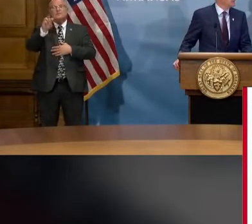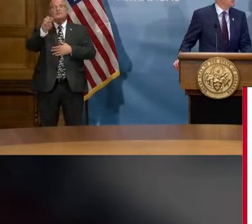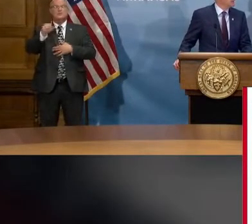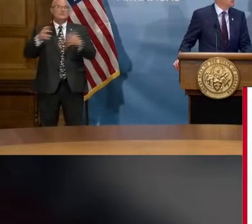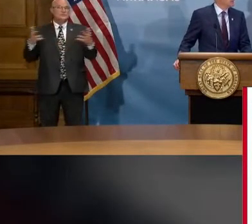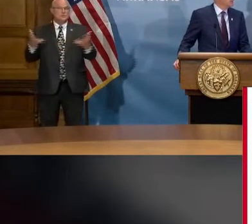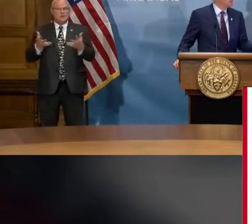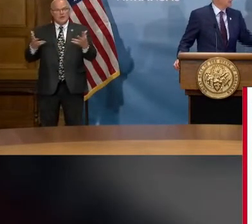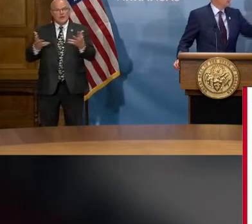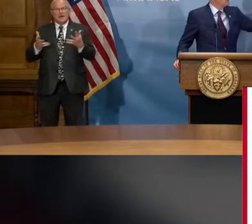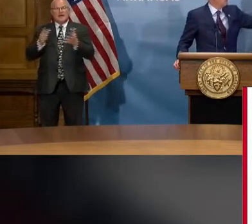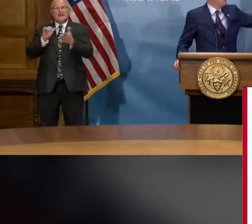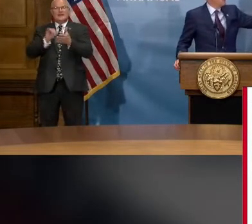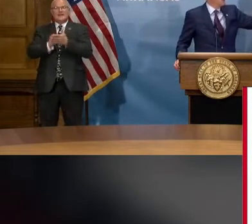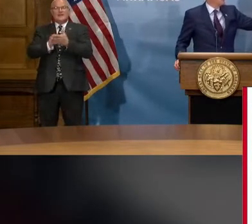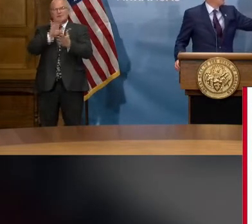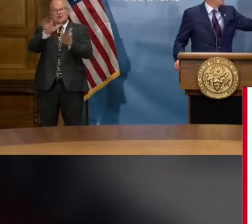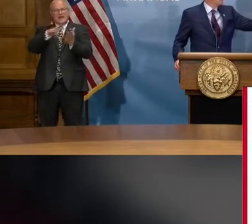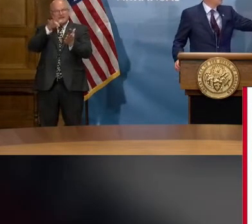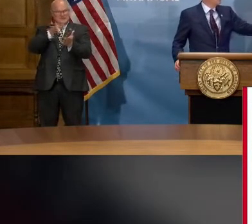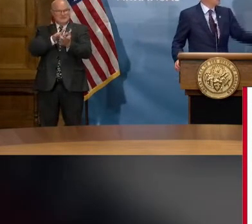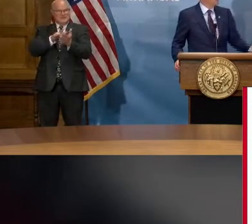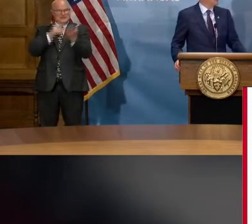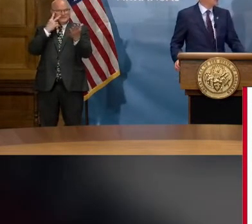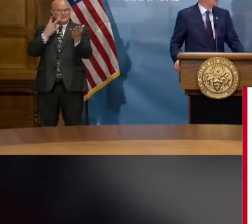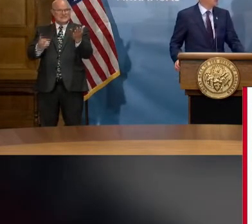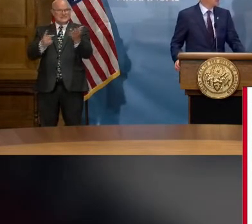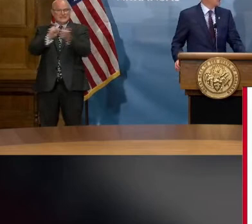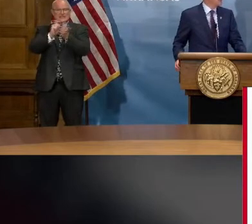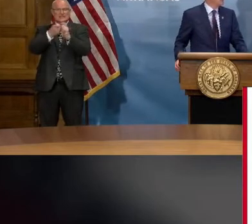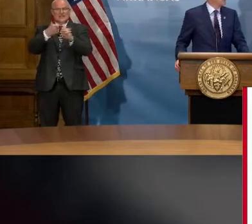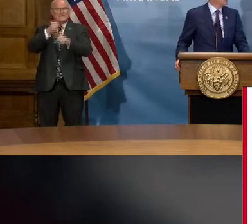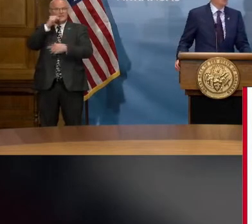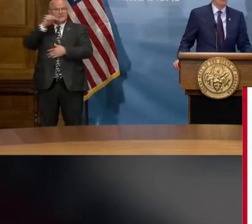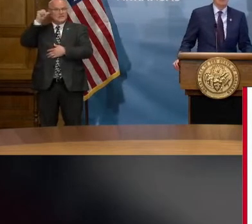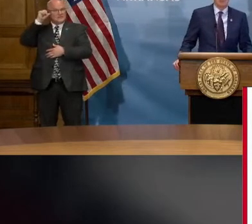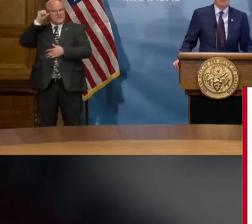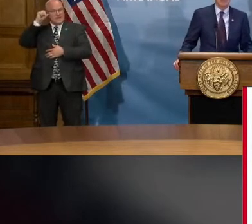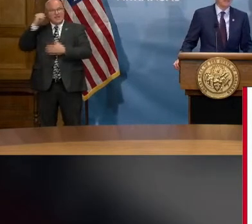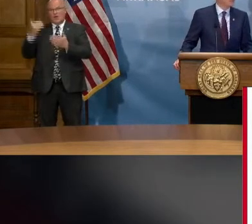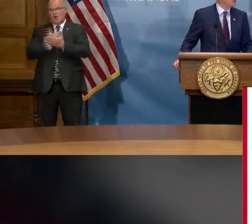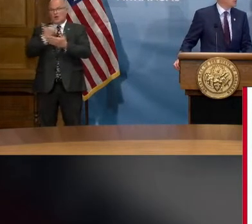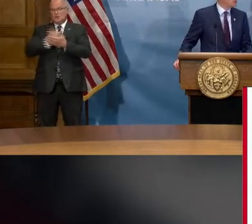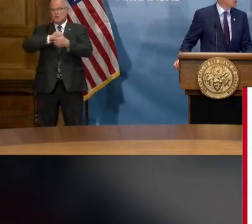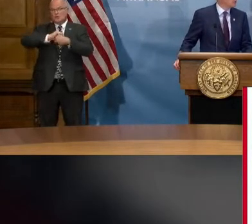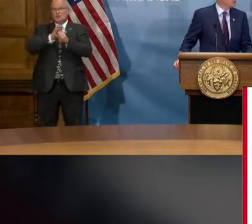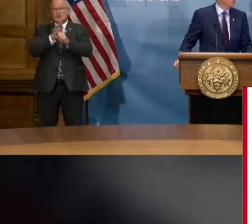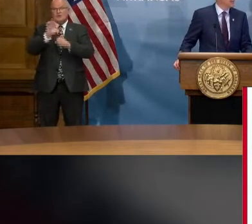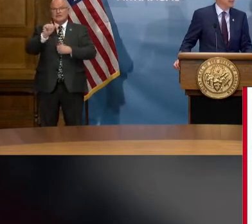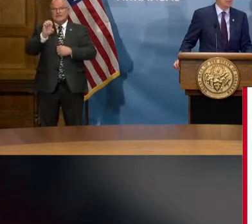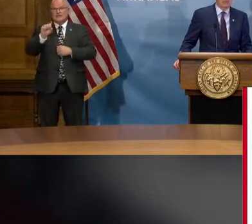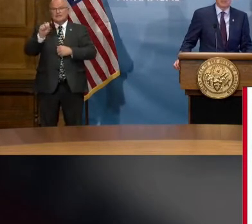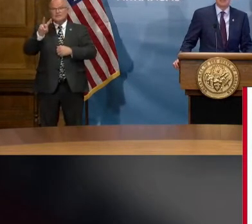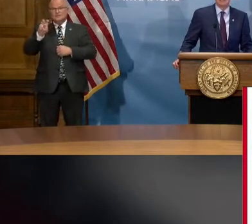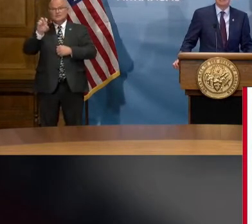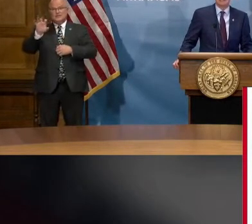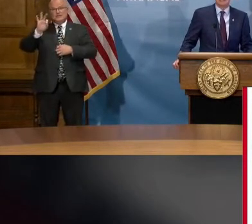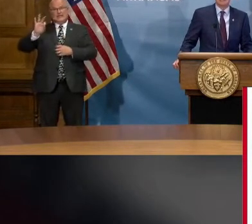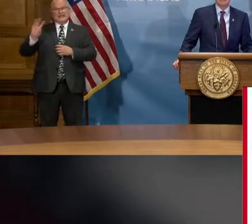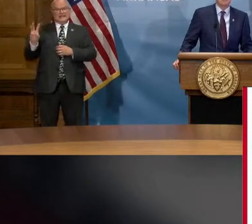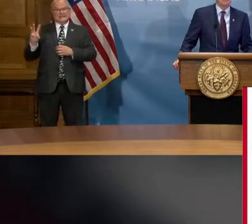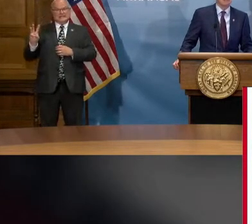the right in the middle block there. Change from yesterday on new COVID cases is